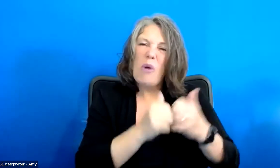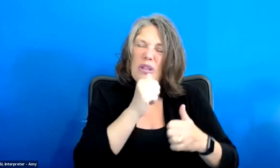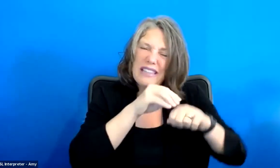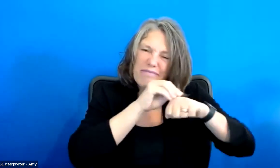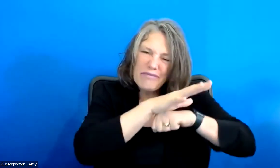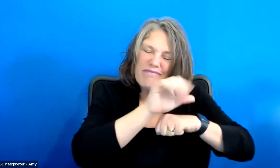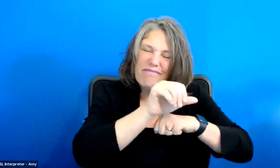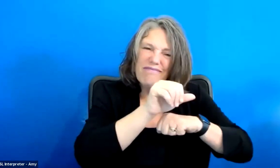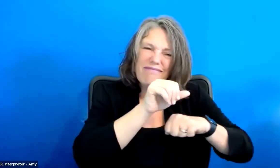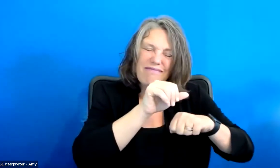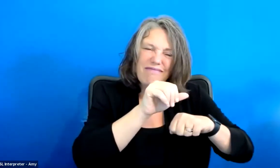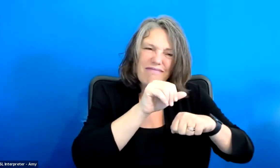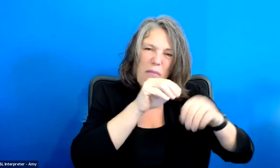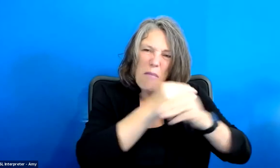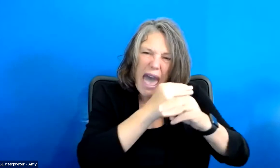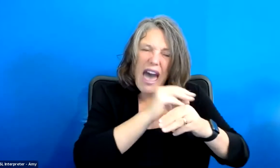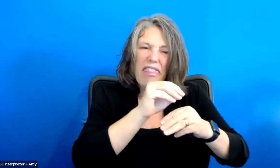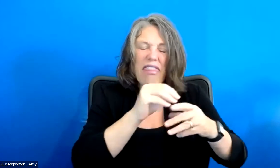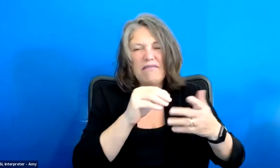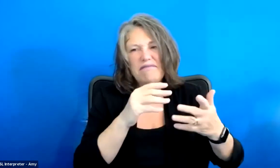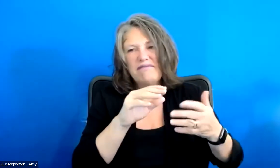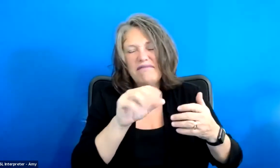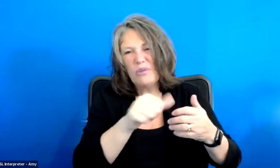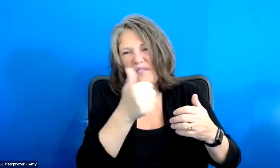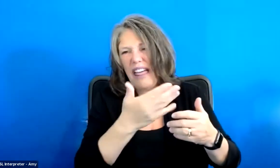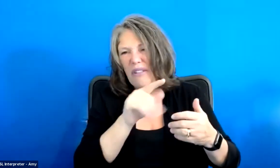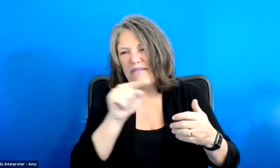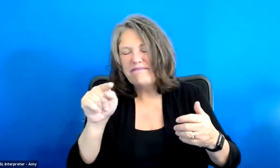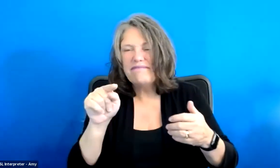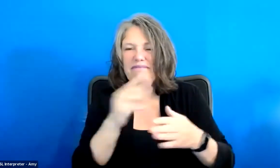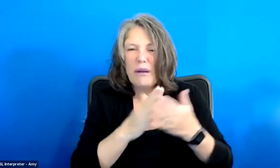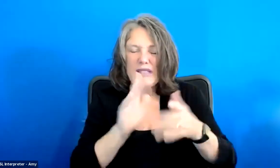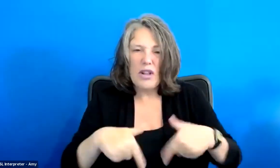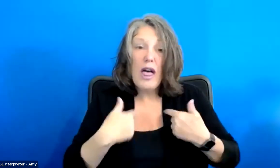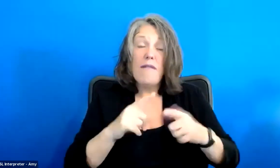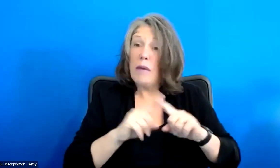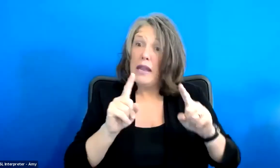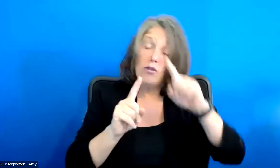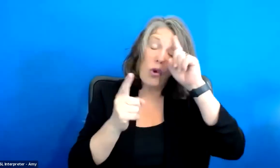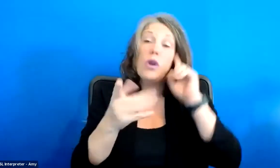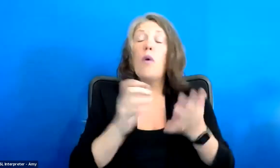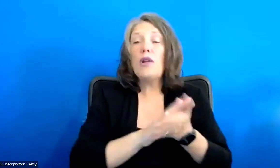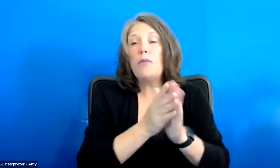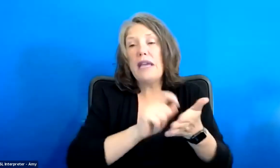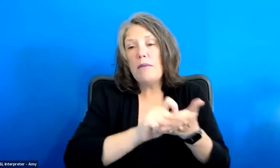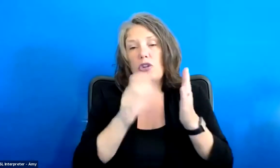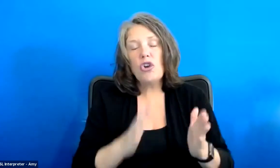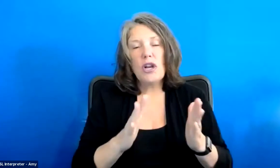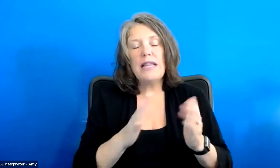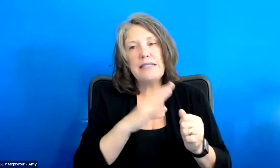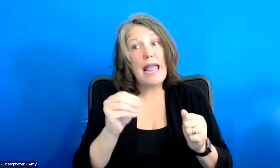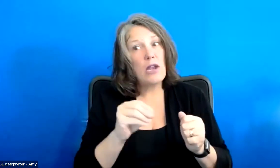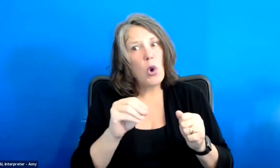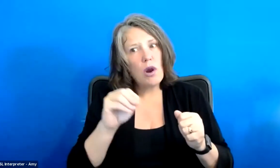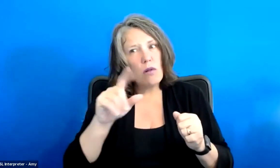but for this situation, you want to be a journalist and your learning disabilities really show